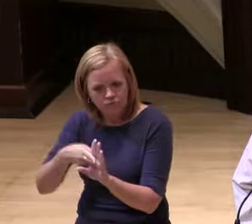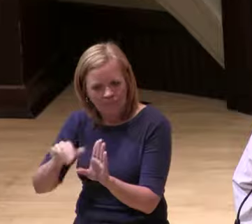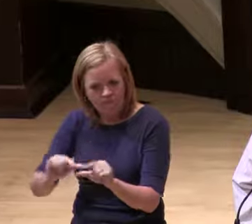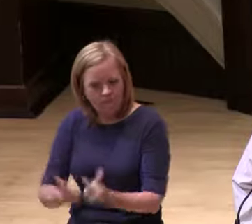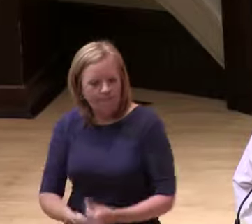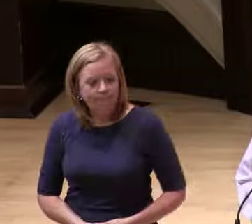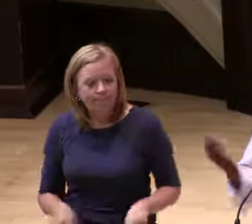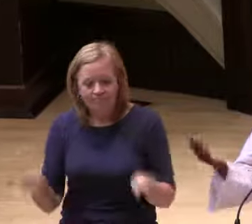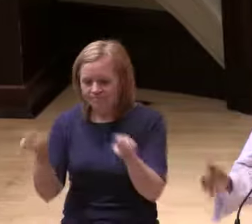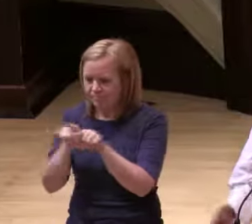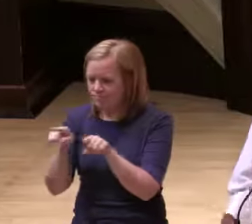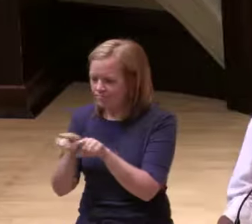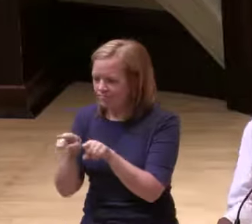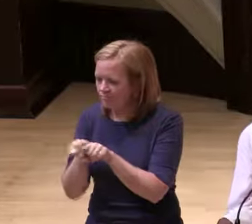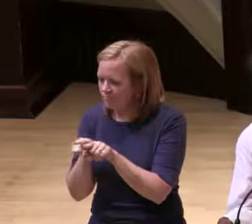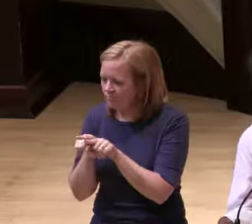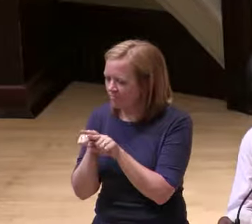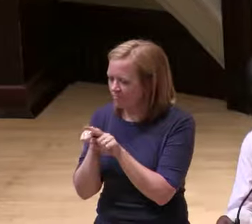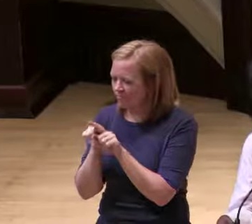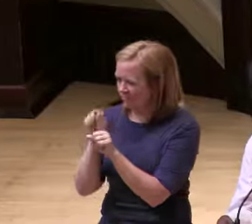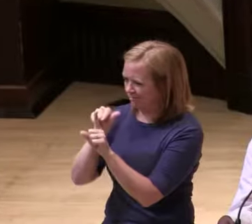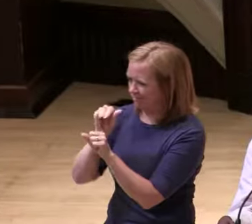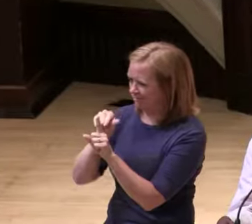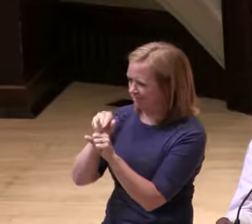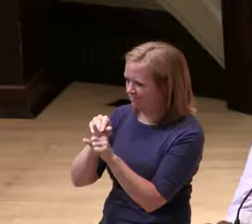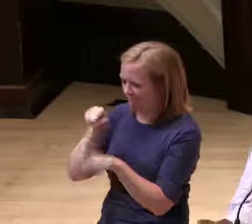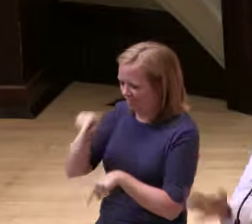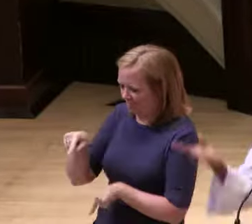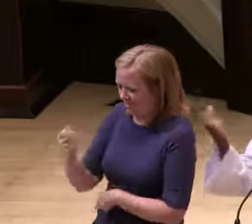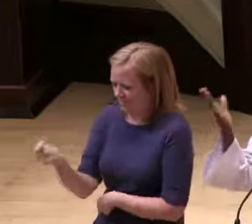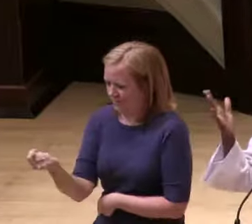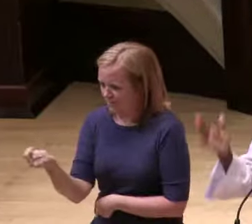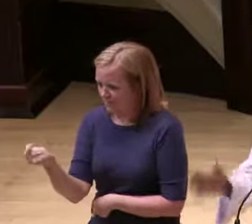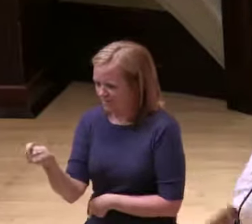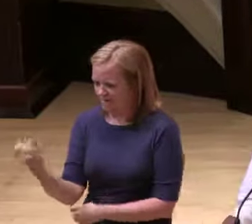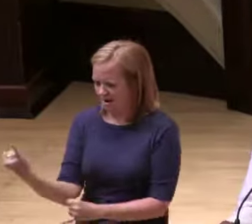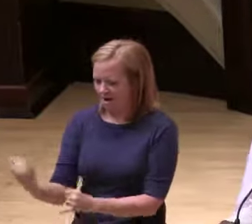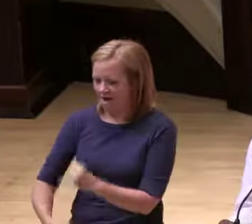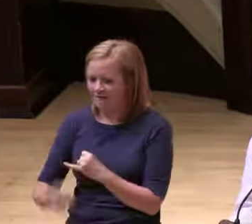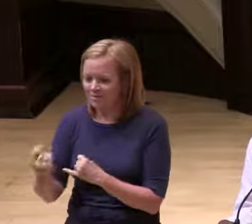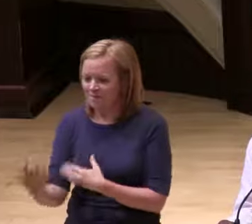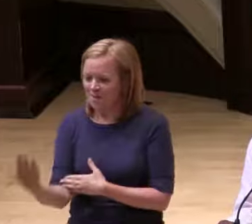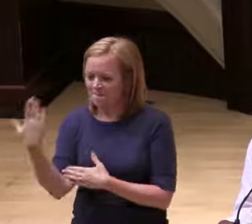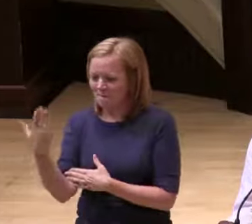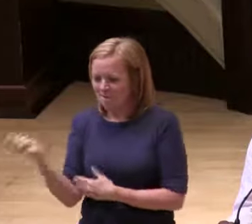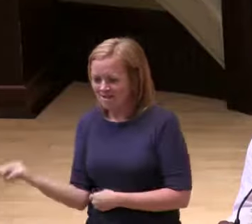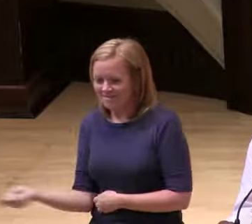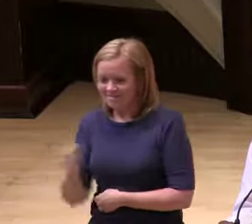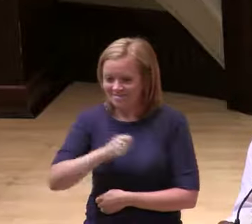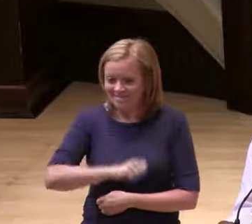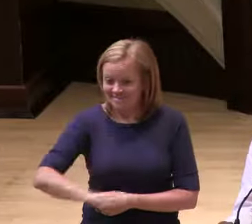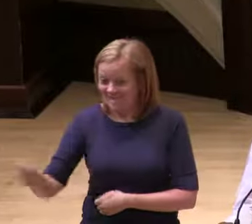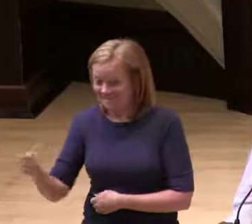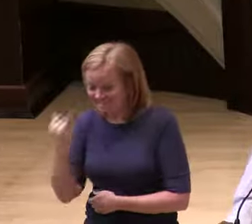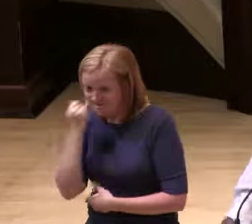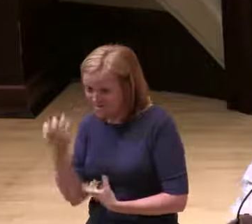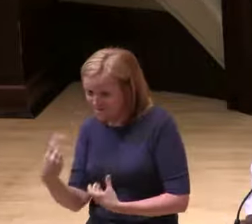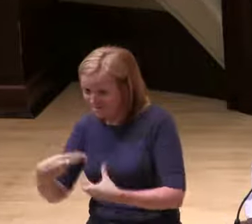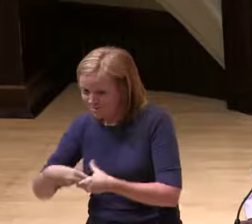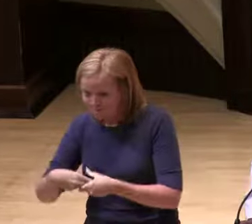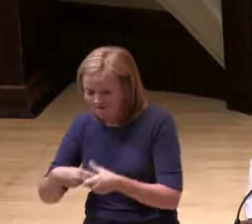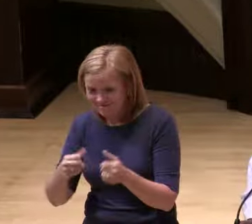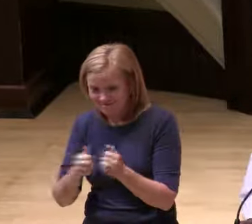Also, a reminder that this coming Tuesday is my last Tuesday morning tennis, and if you'd like to play tennis with me, I'd love